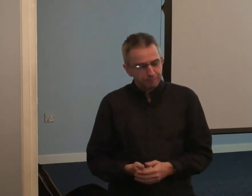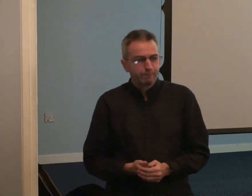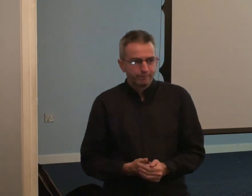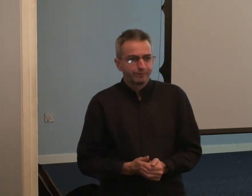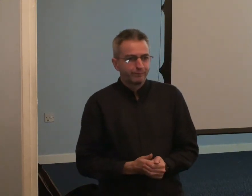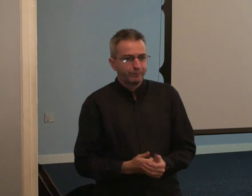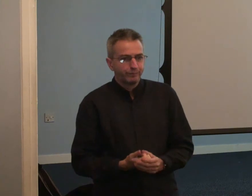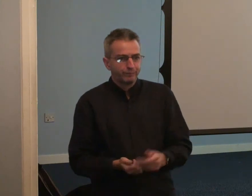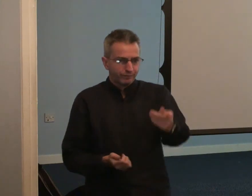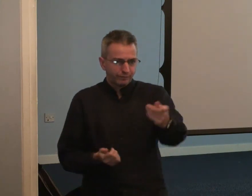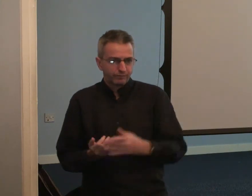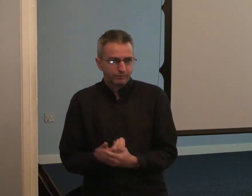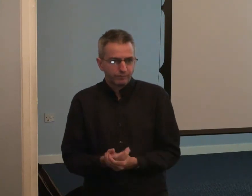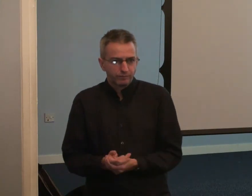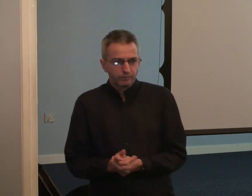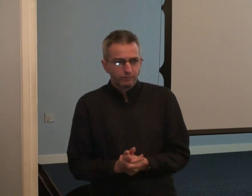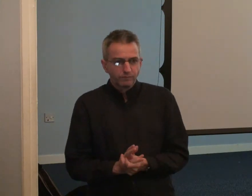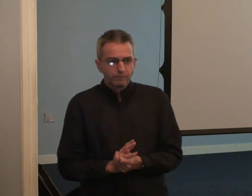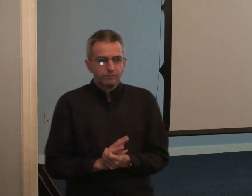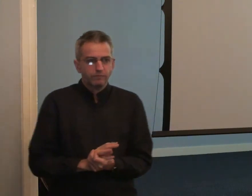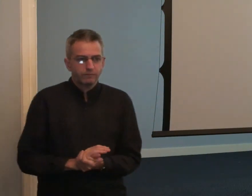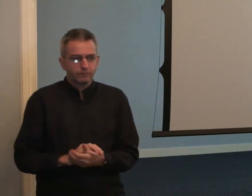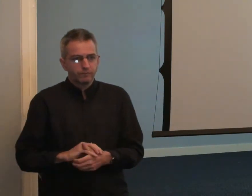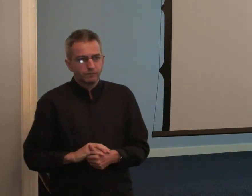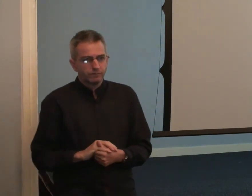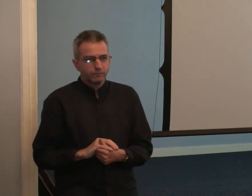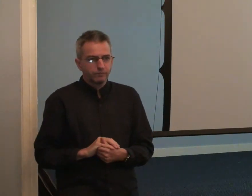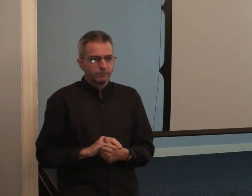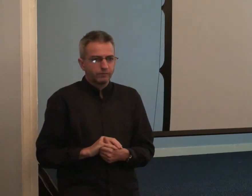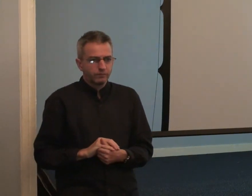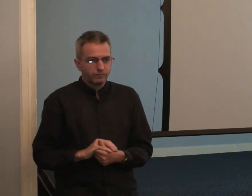us research more into the areas that you were talking about. Any more questions?